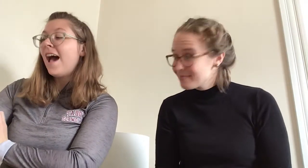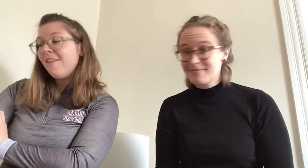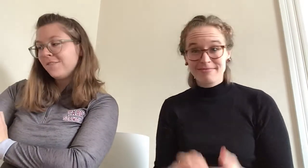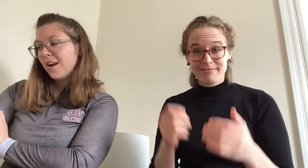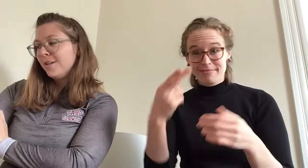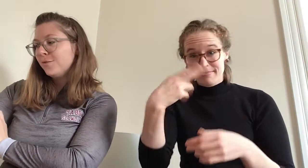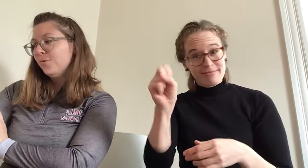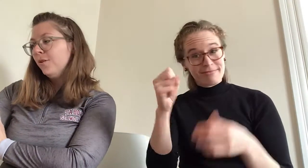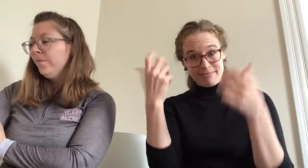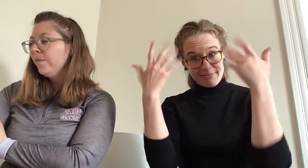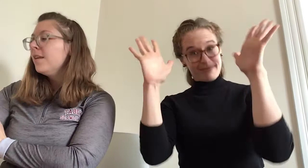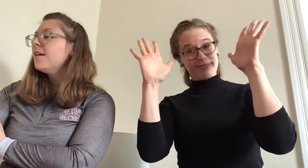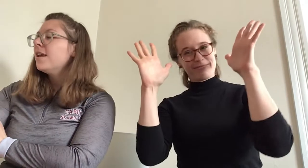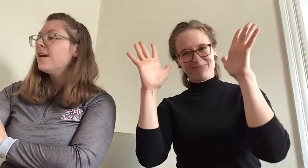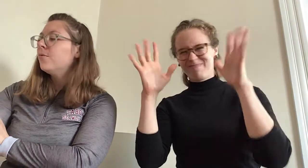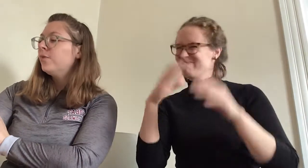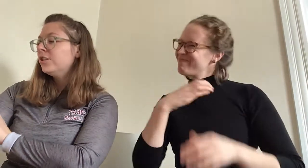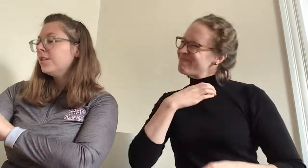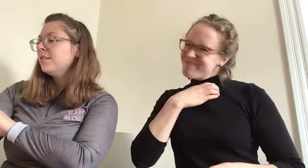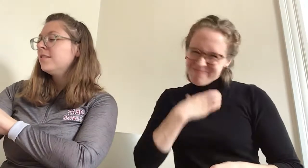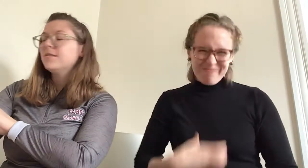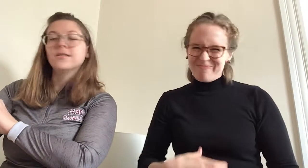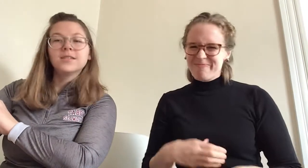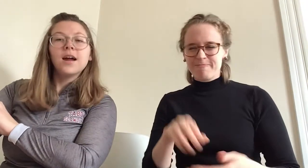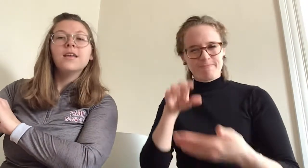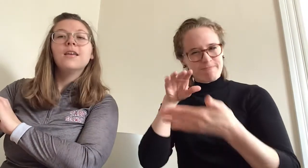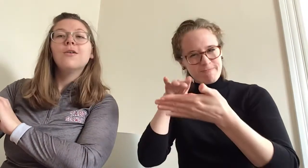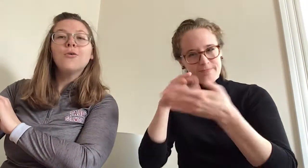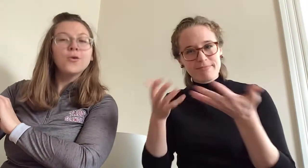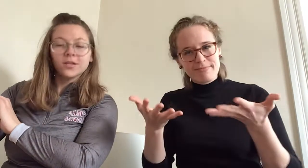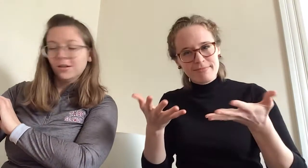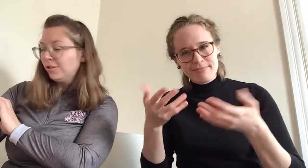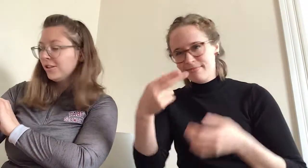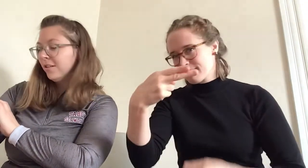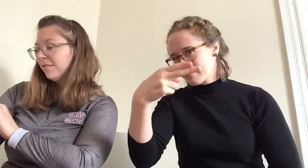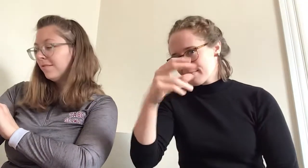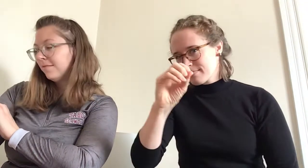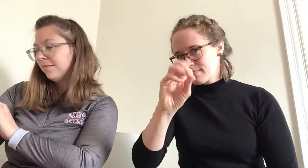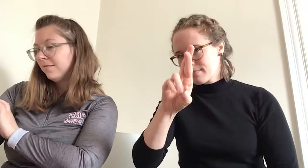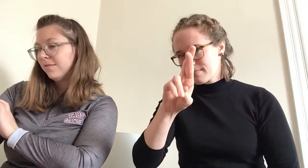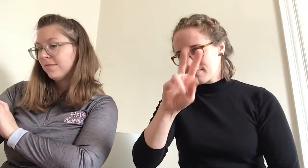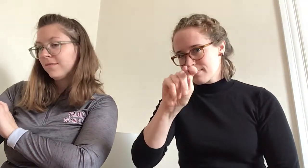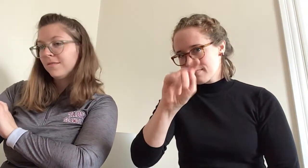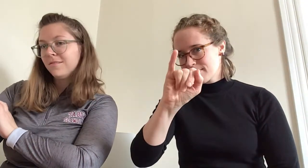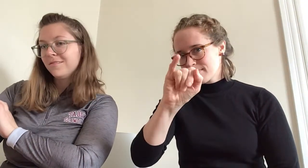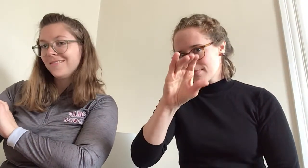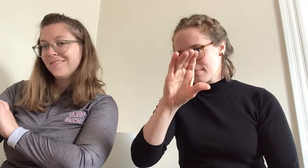And after high school, he had wishes to study horticulture.